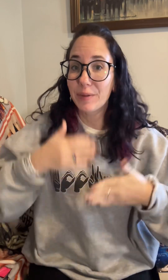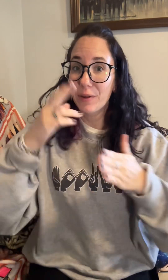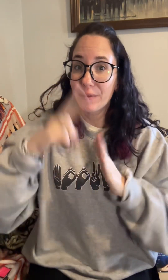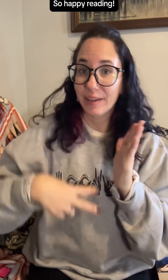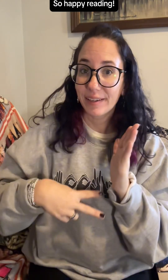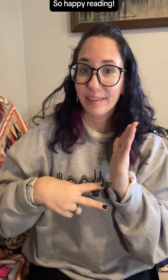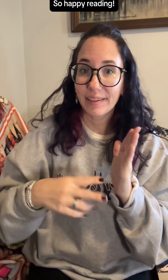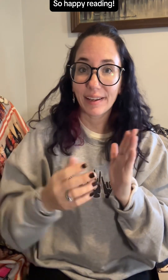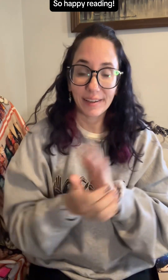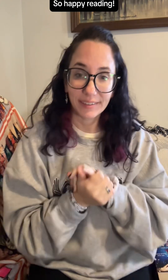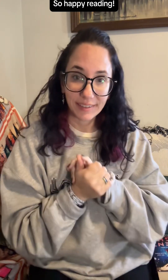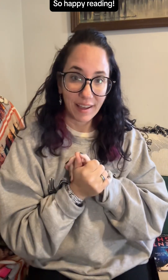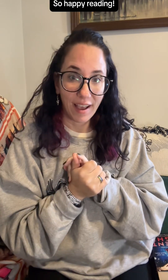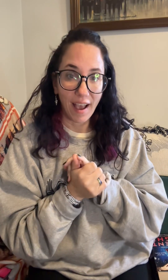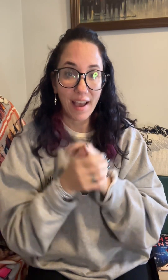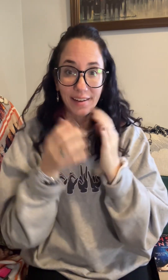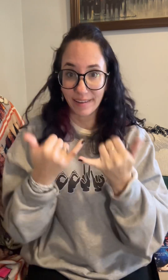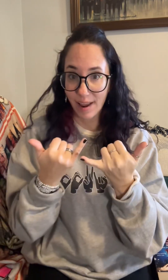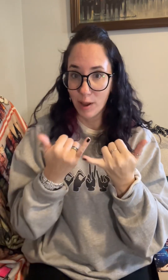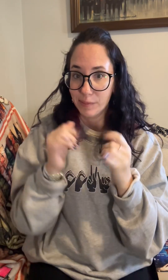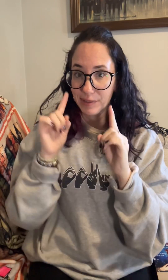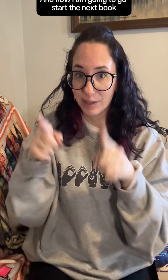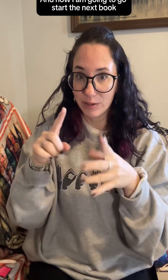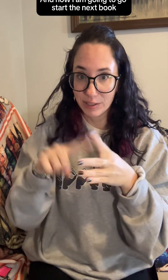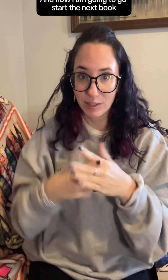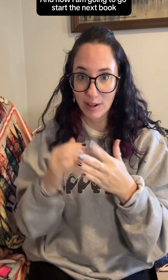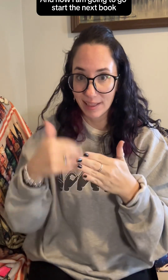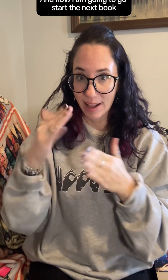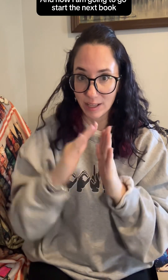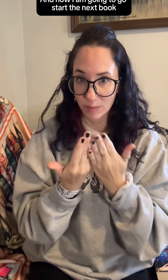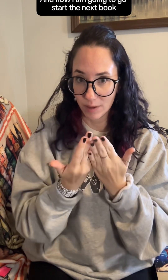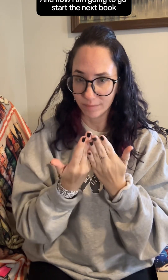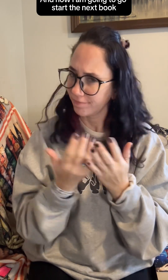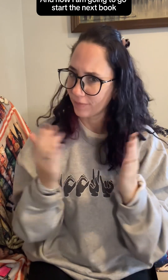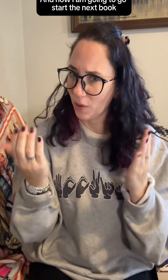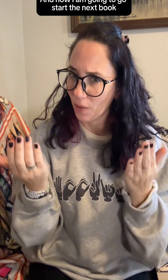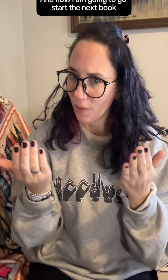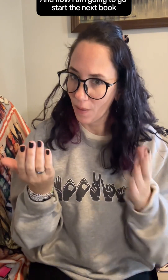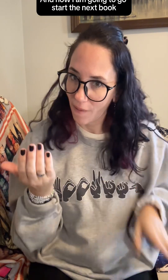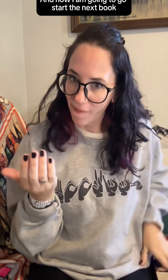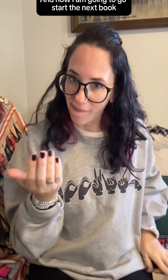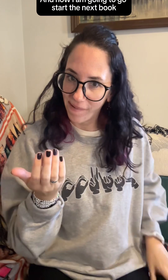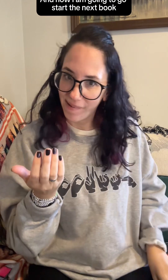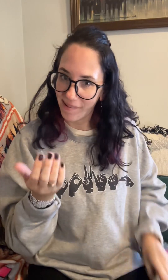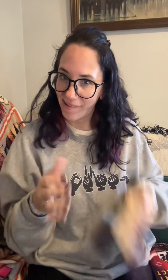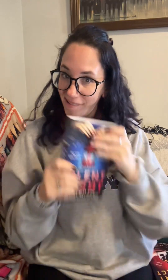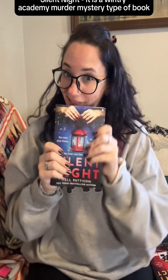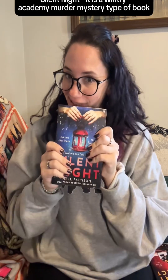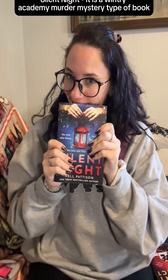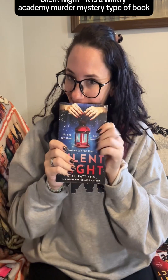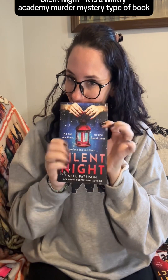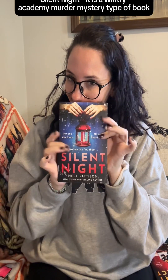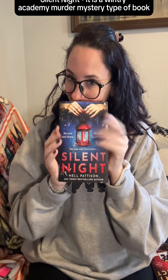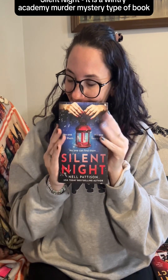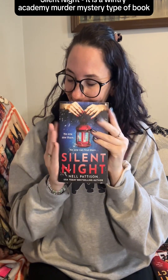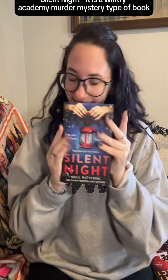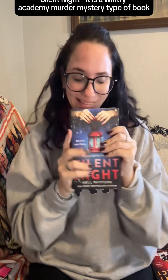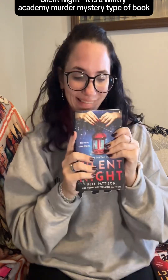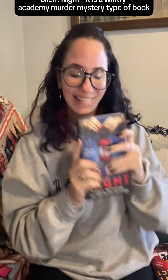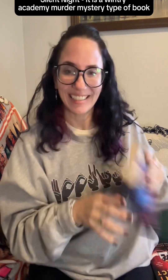So happy reading! And now I am going to go start the next book, Silent Night. It is